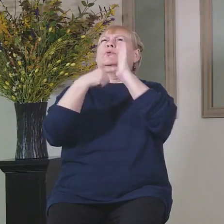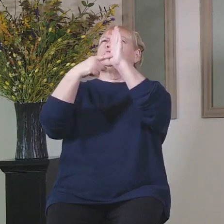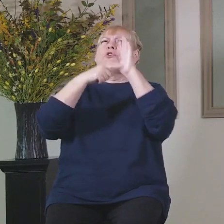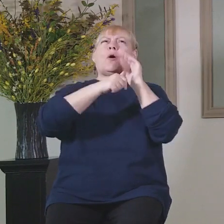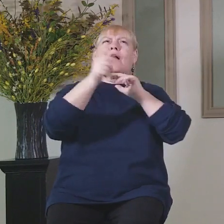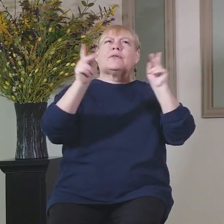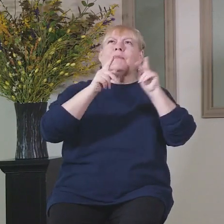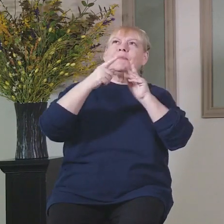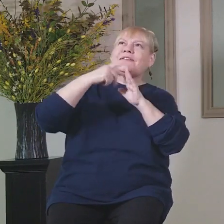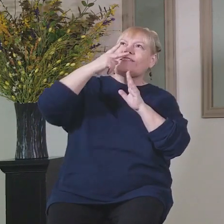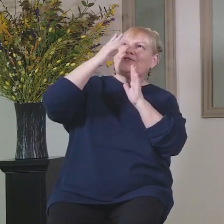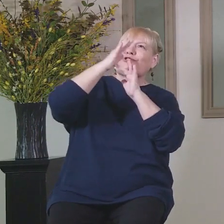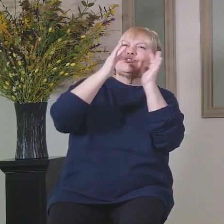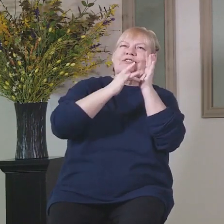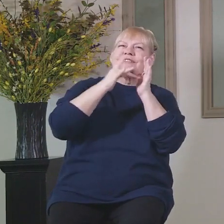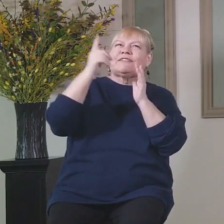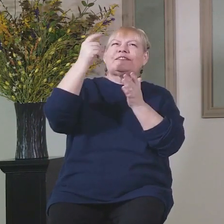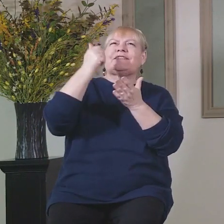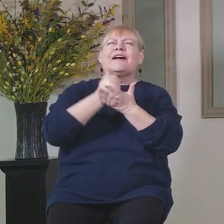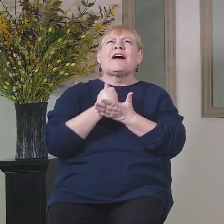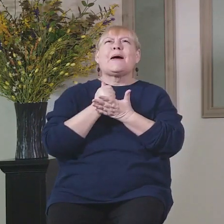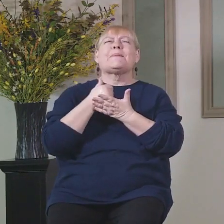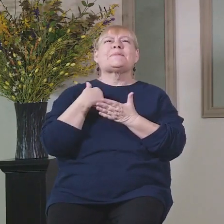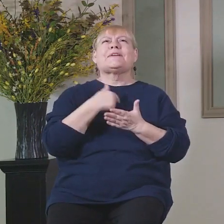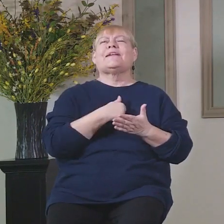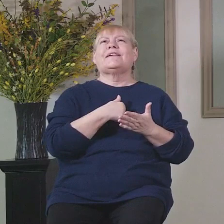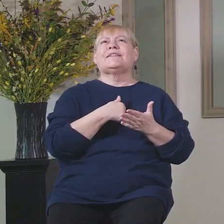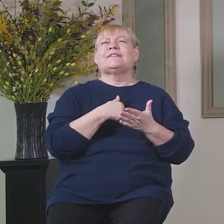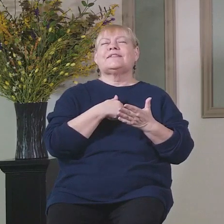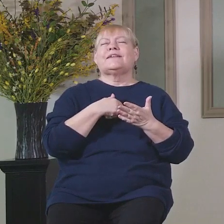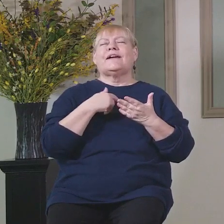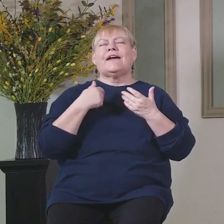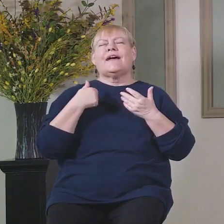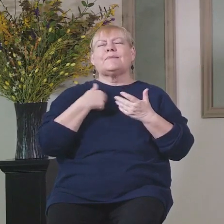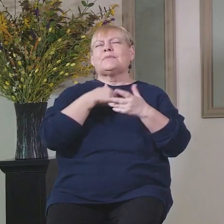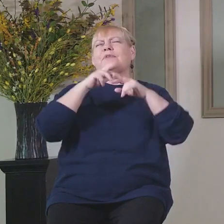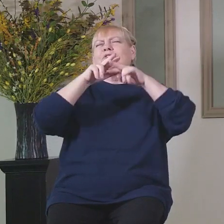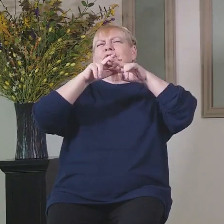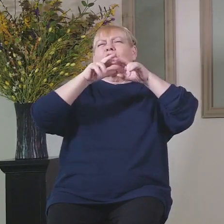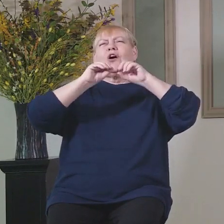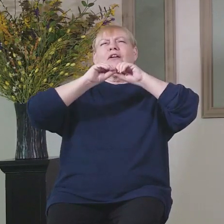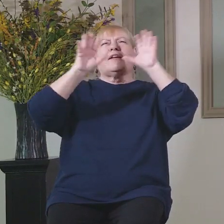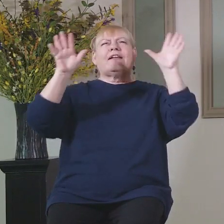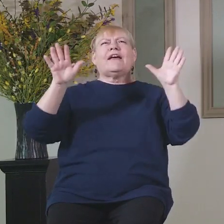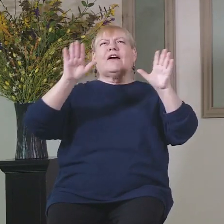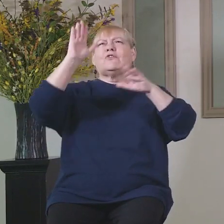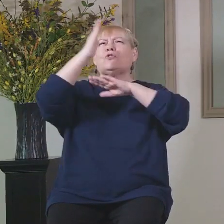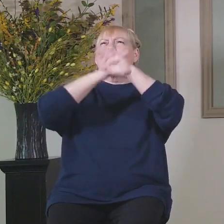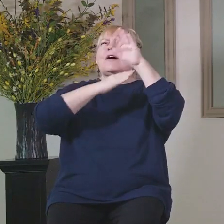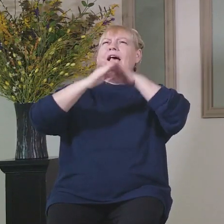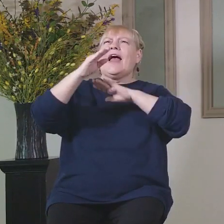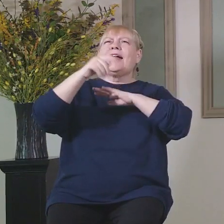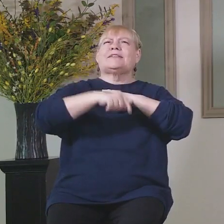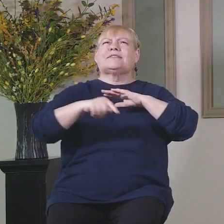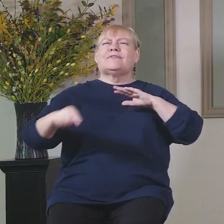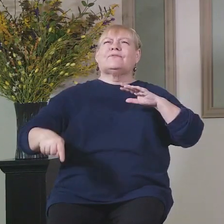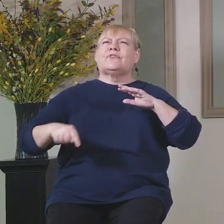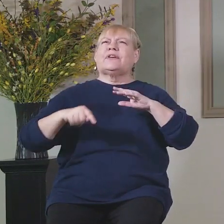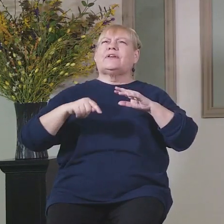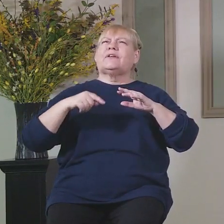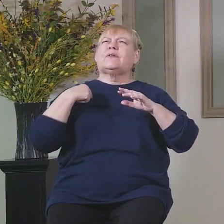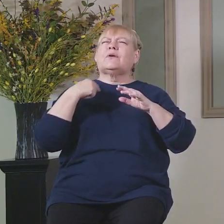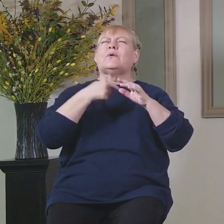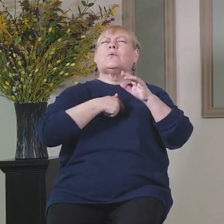Jesus. Father, help us to be salt and light. Help us to be your hands and your feet in this place. We love